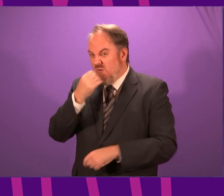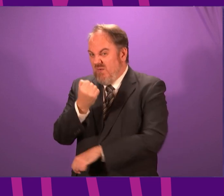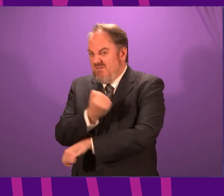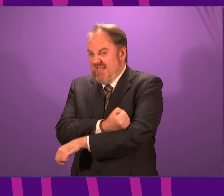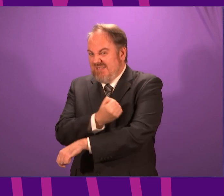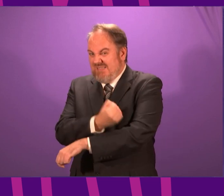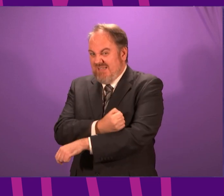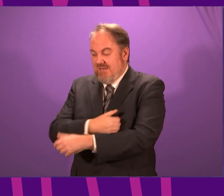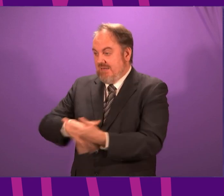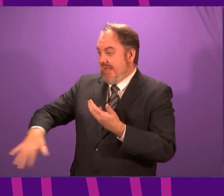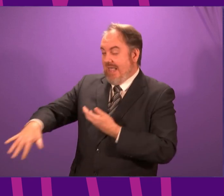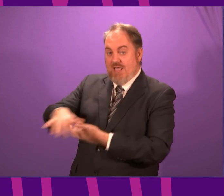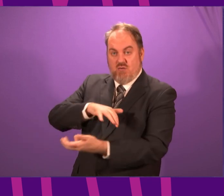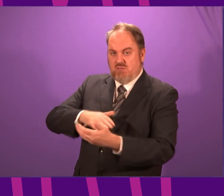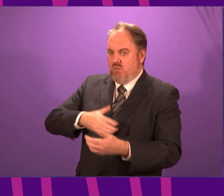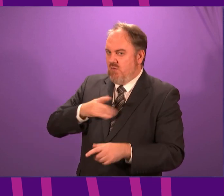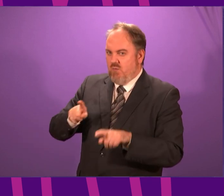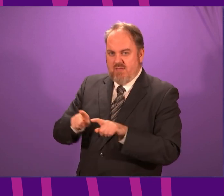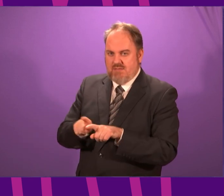flu vaccine.